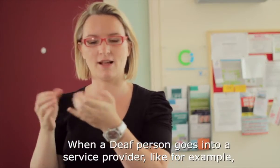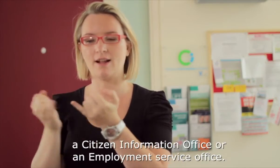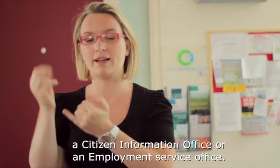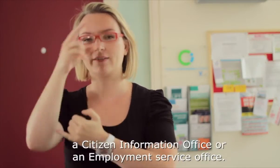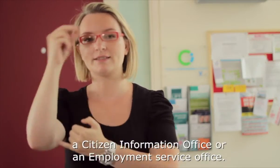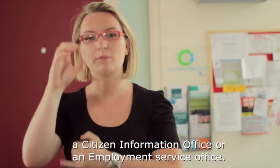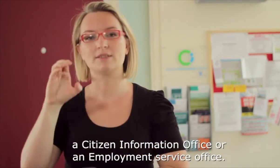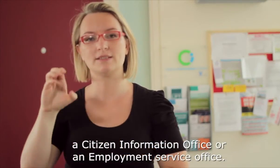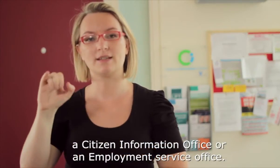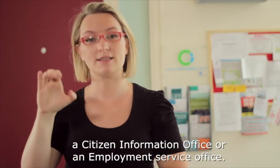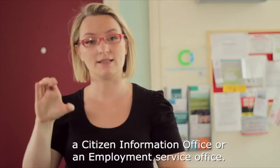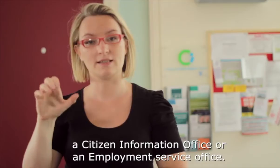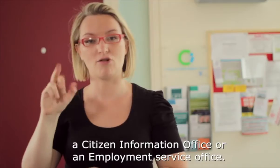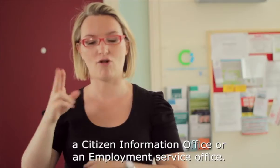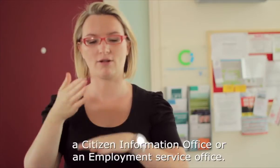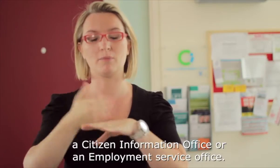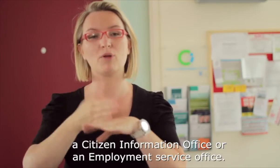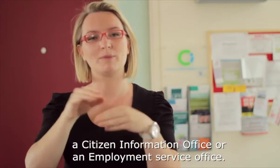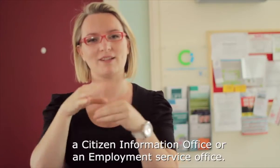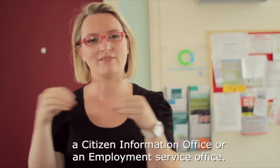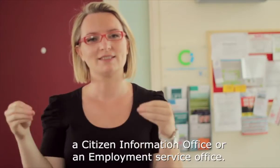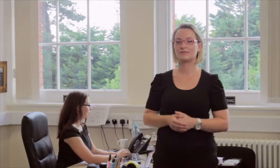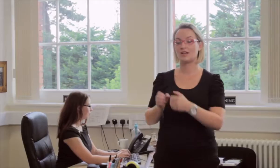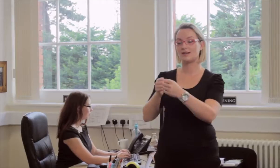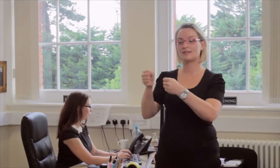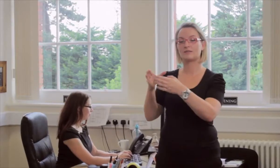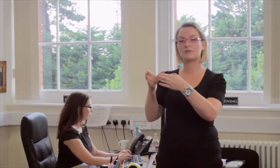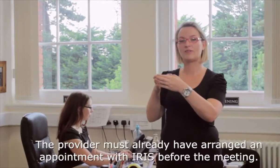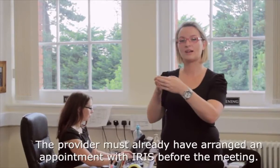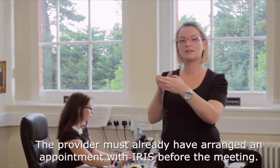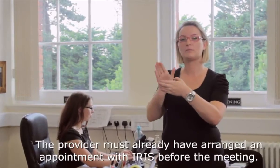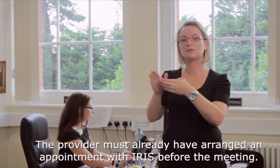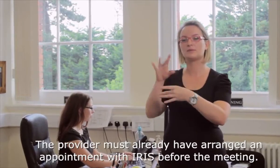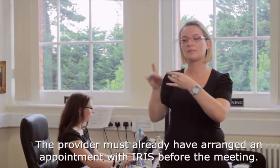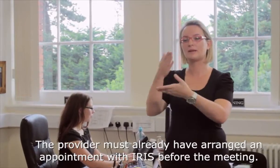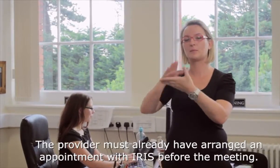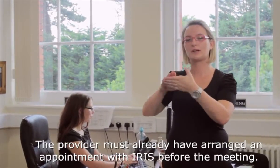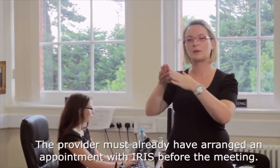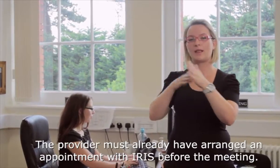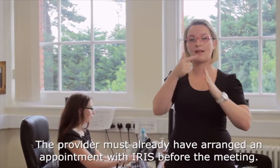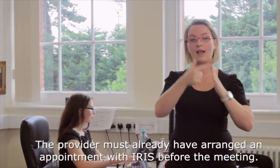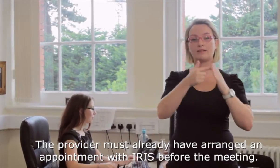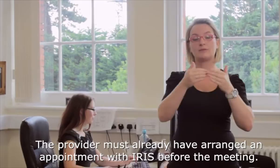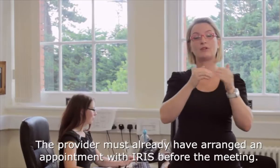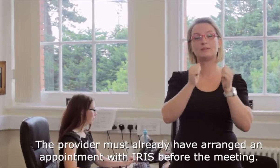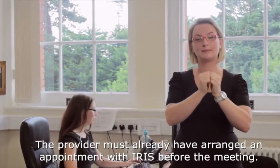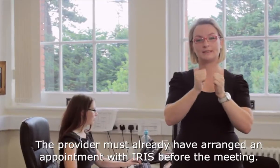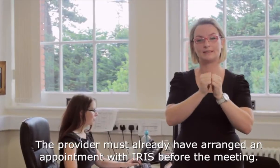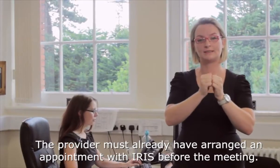citizen's information office or an employment service office, the provider must already have arranged an appointment with IRIS before